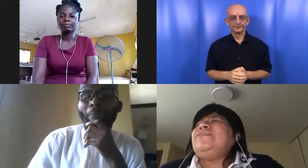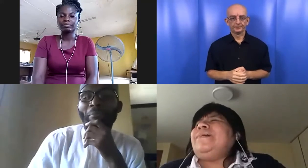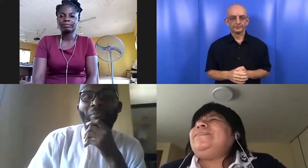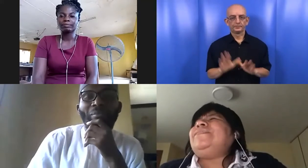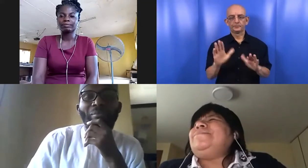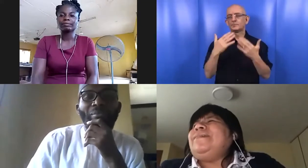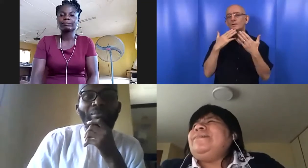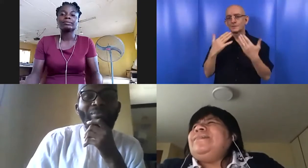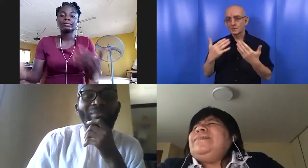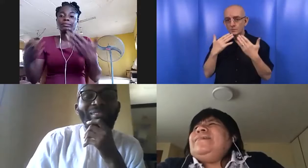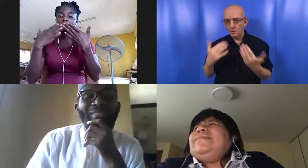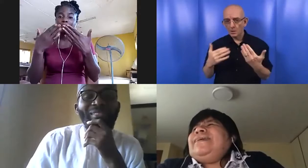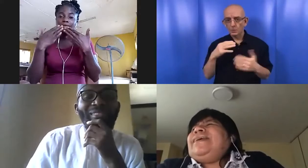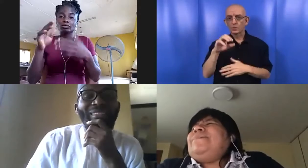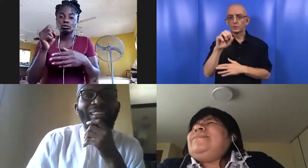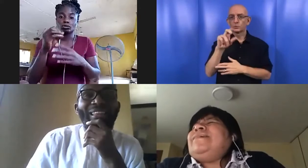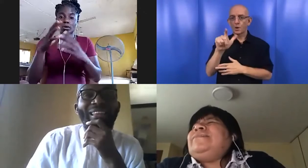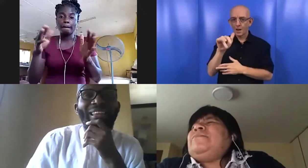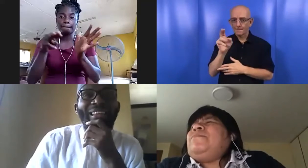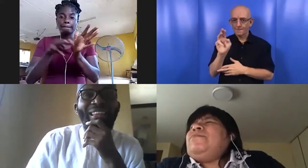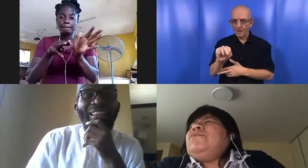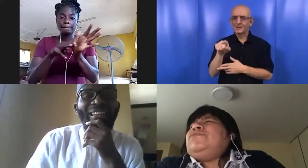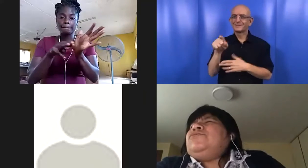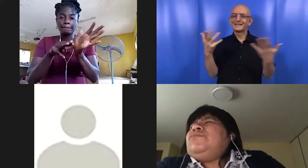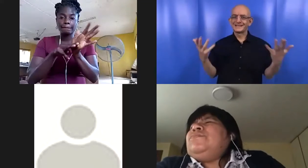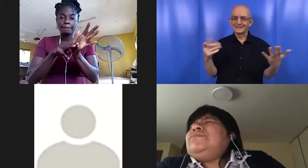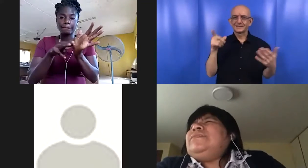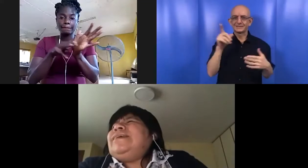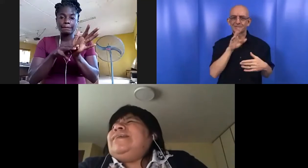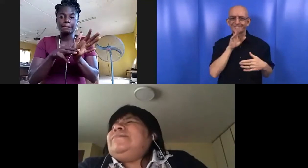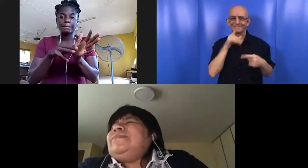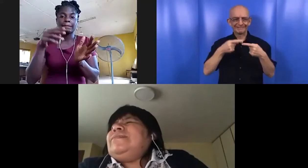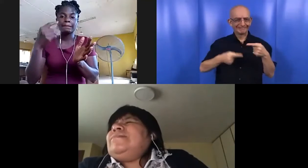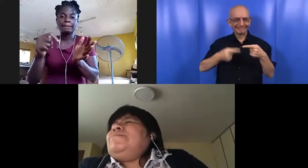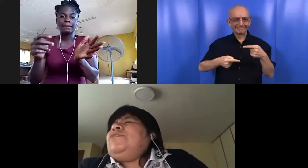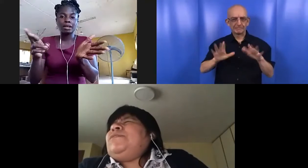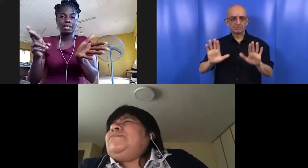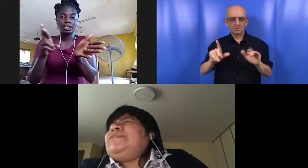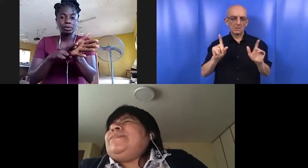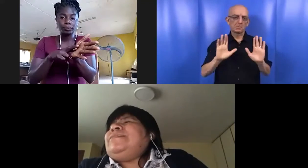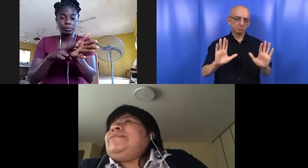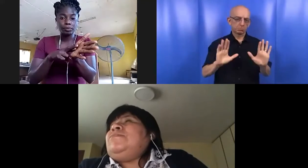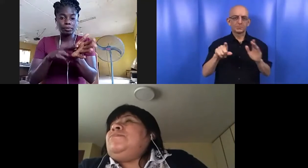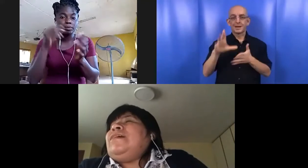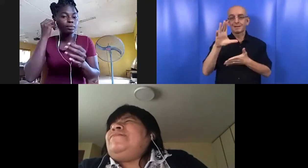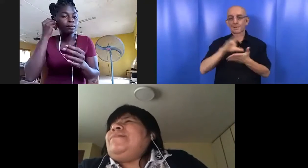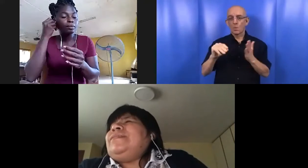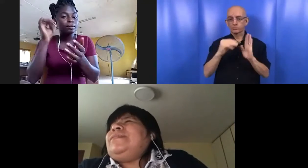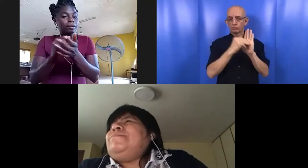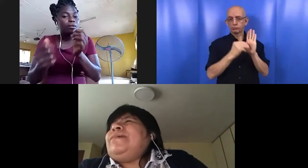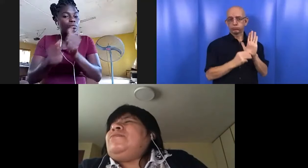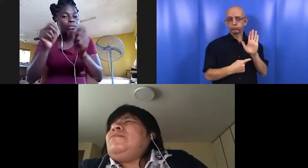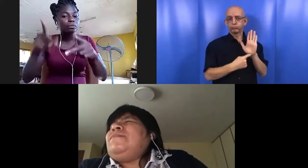Thank you so much, Solima. Yes, I mean, the report also shows that most persons with disability who have